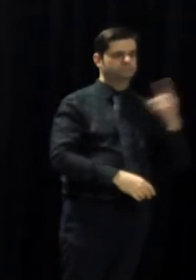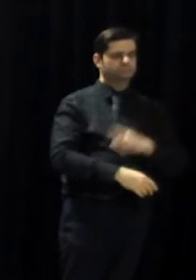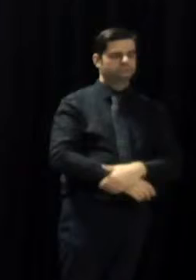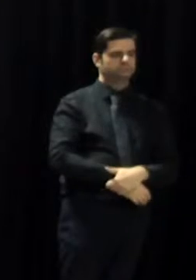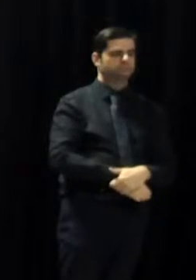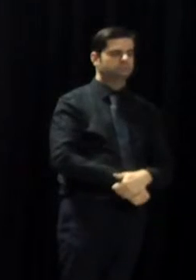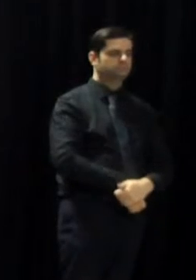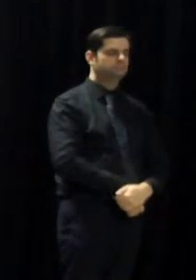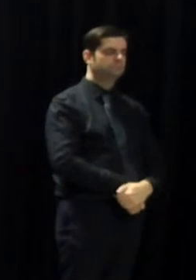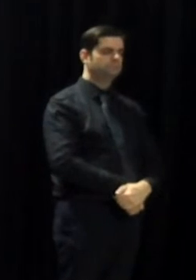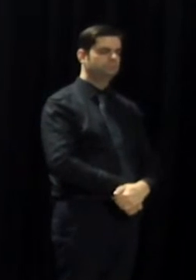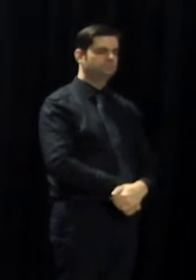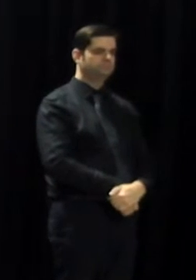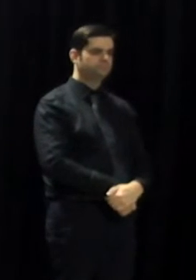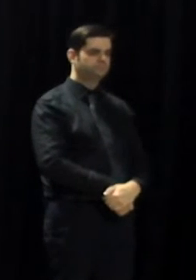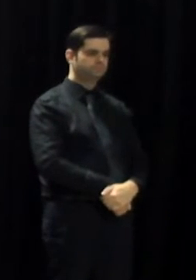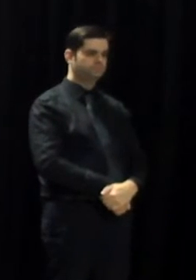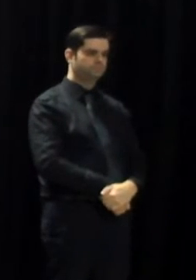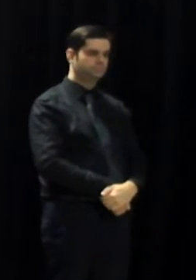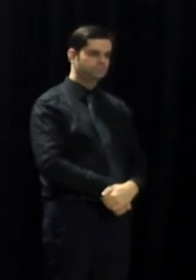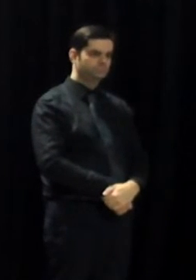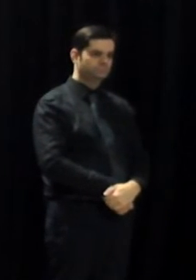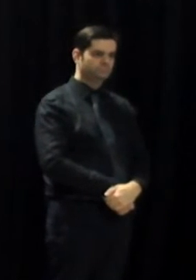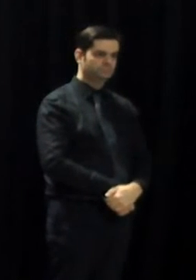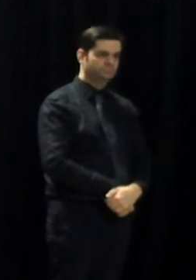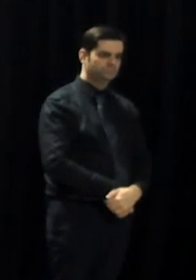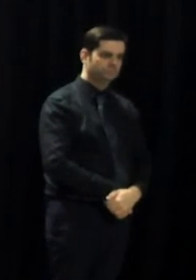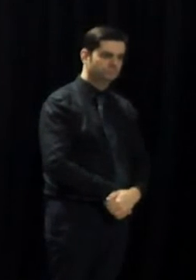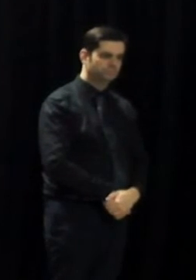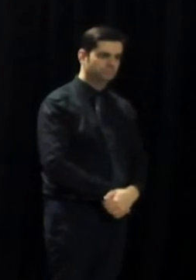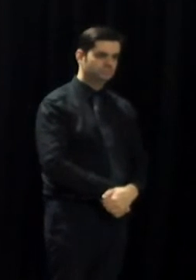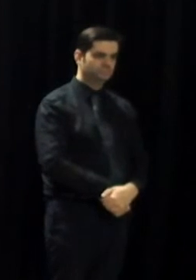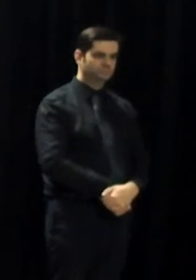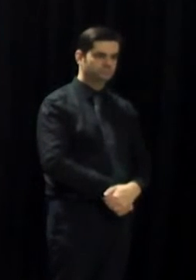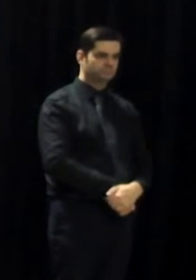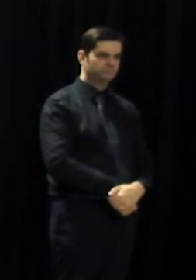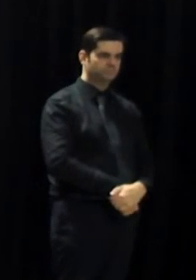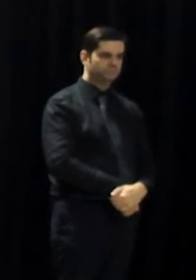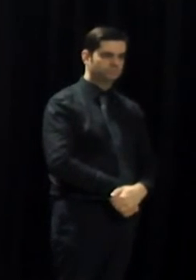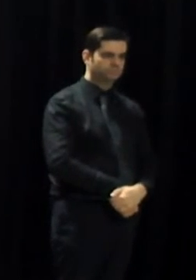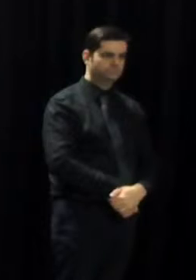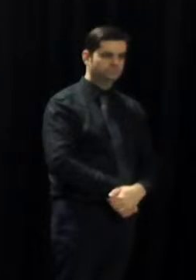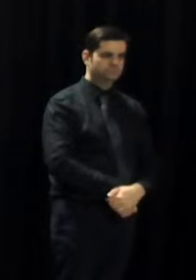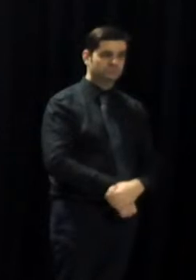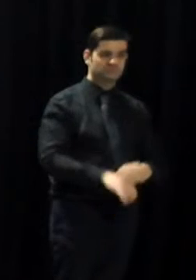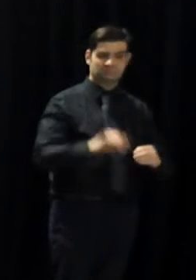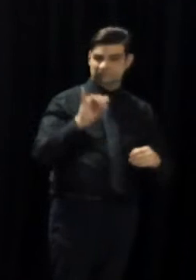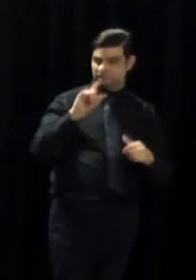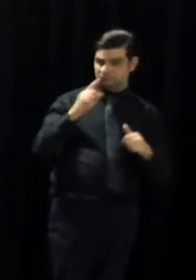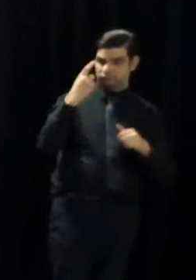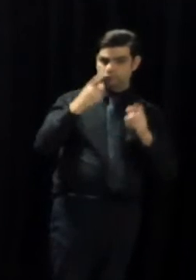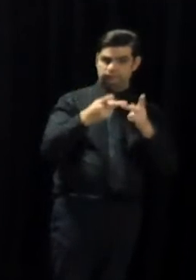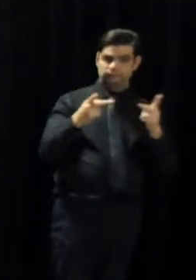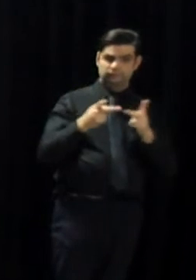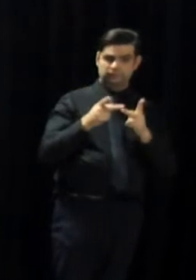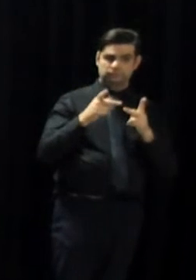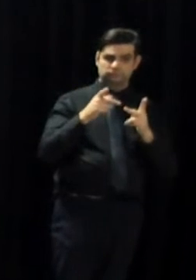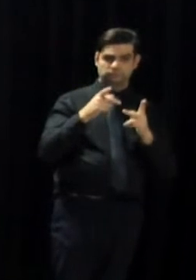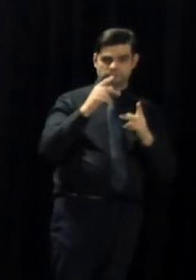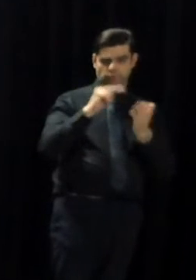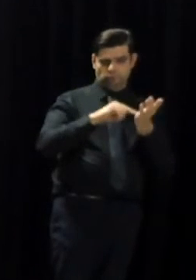first facility they'd gone to? We did. So we did 200 tests yesterday in these facilities. I believe it was 3